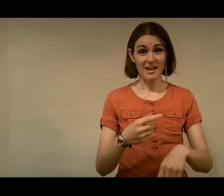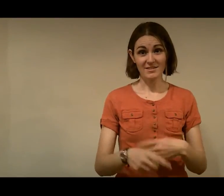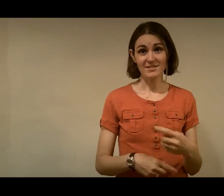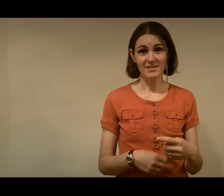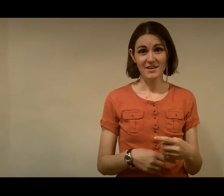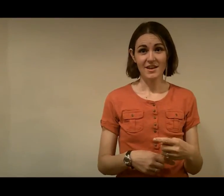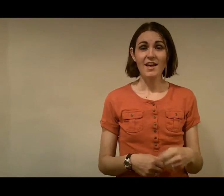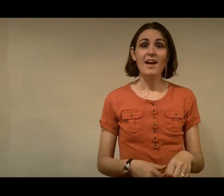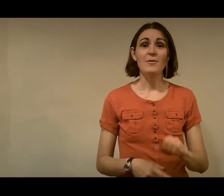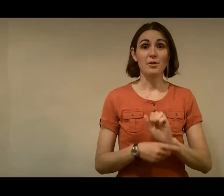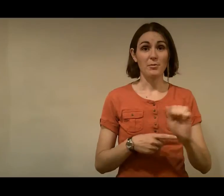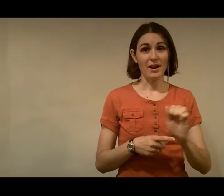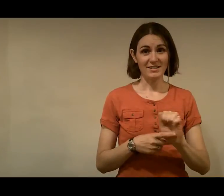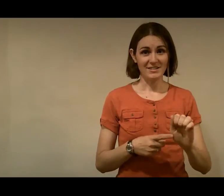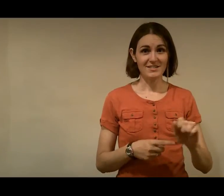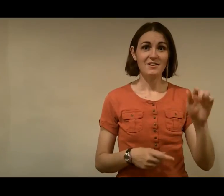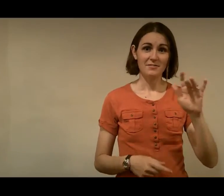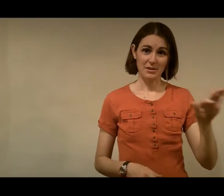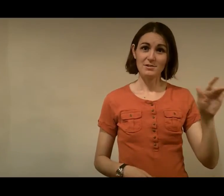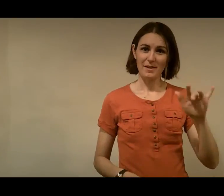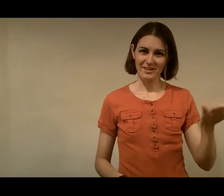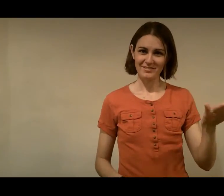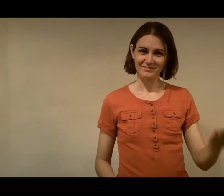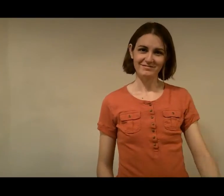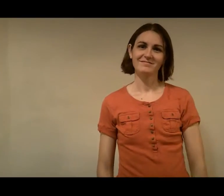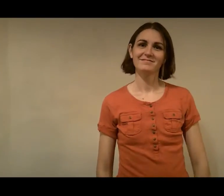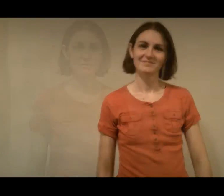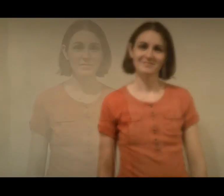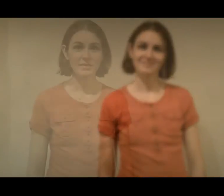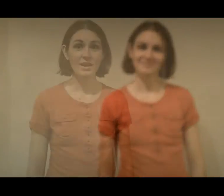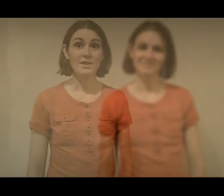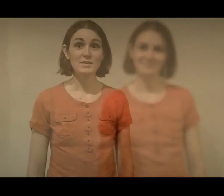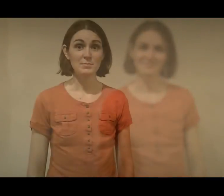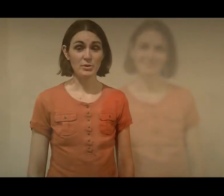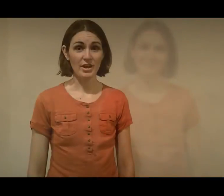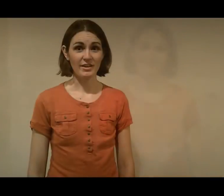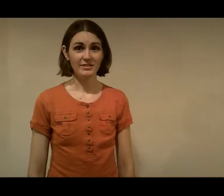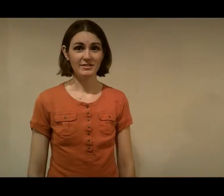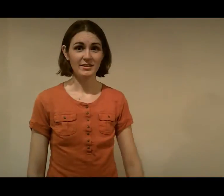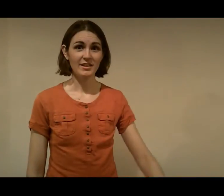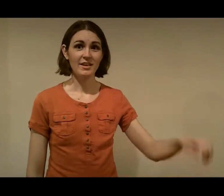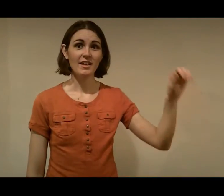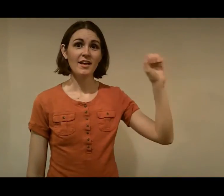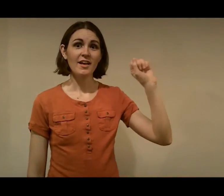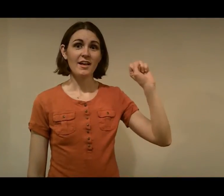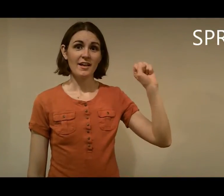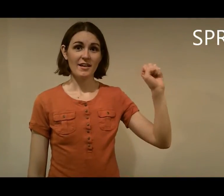signs, and then we're going to practice fingerspelling. Spring.